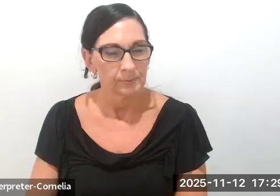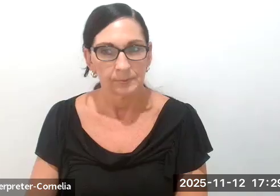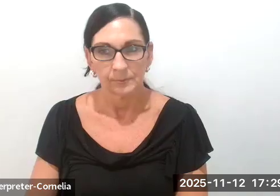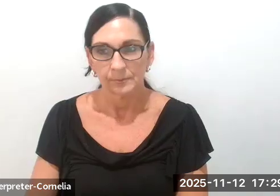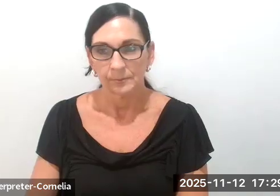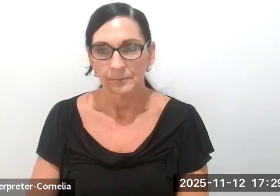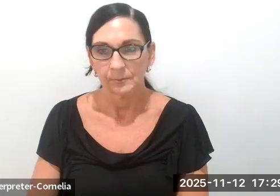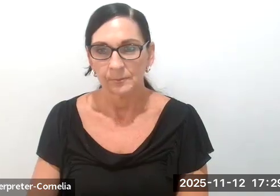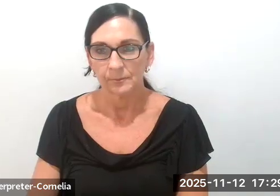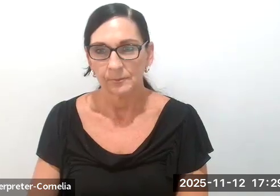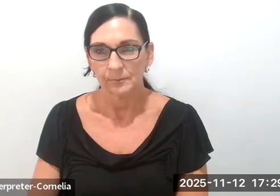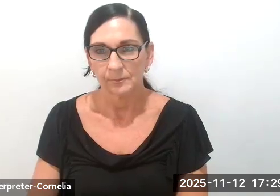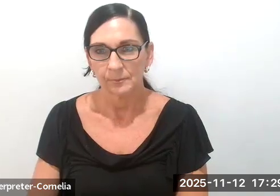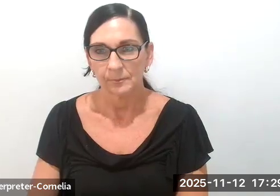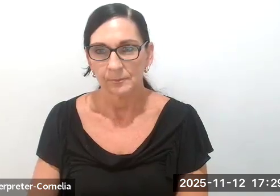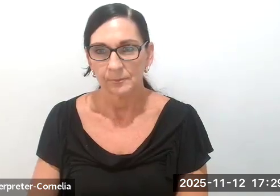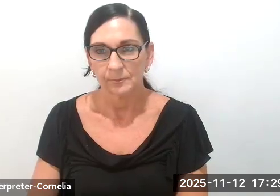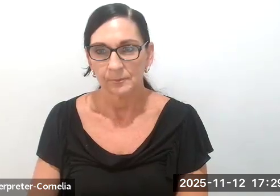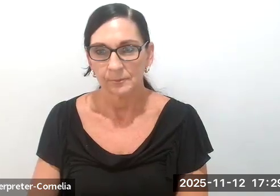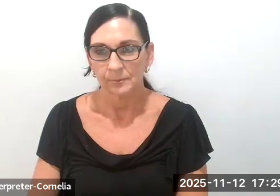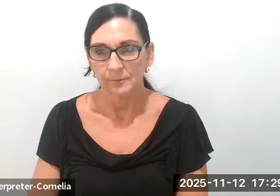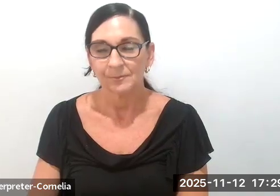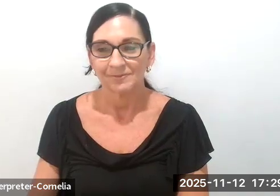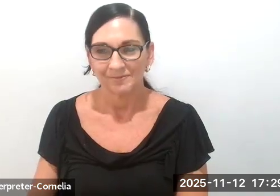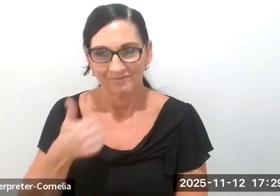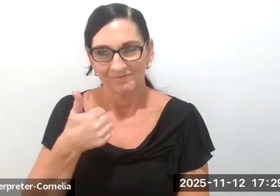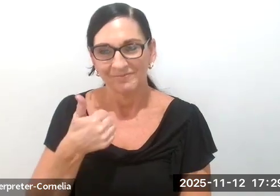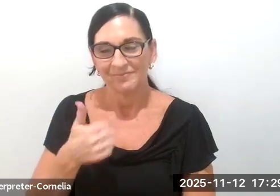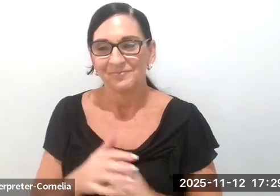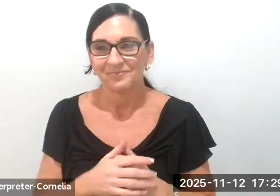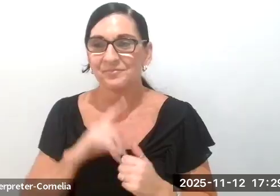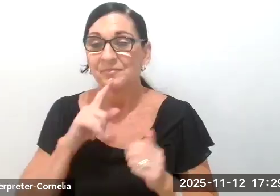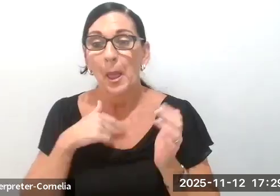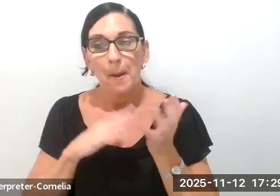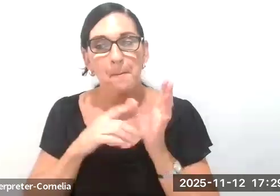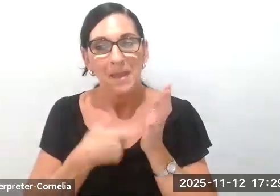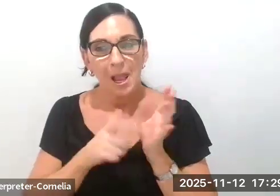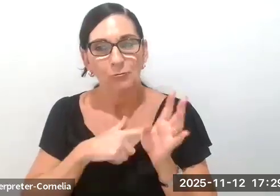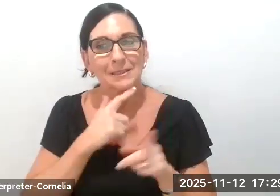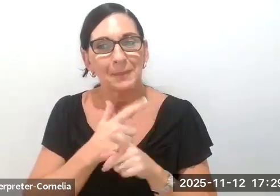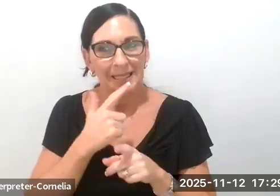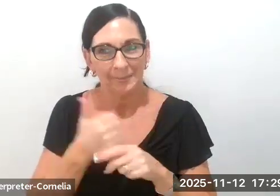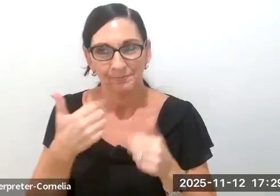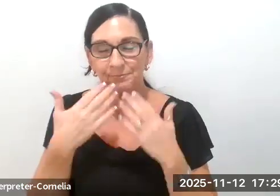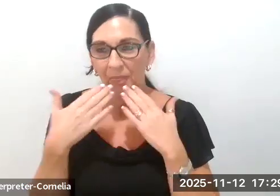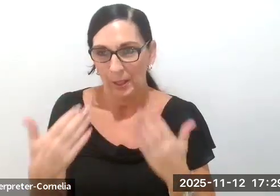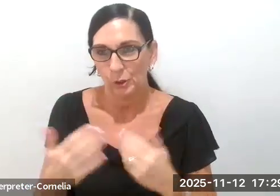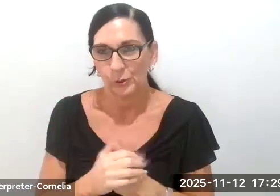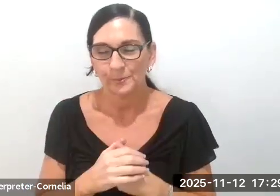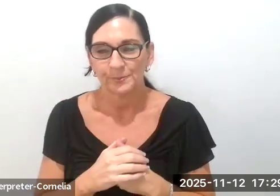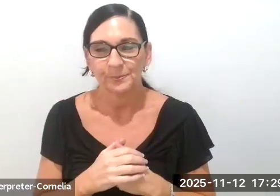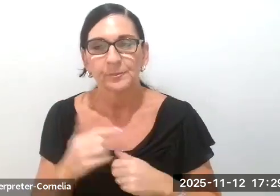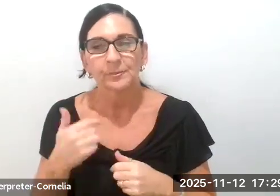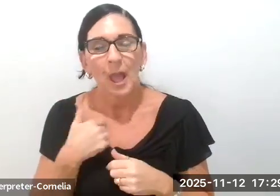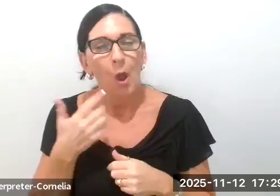Mary speaking, and thank you. Took a little while to turn everything back on. So wanted to go through